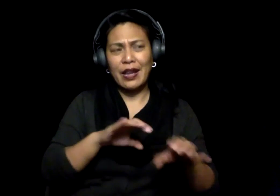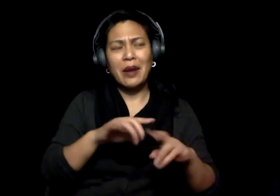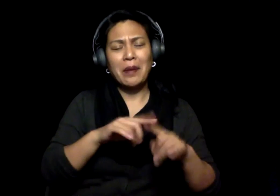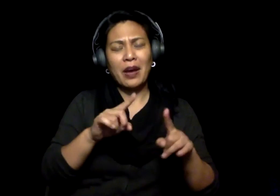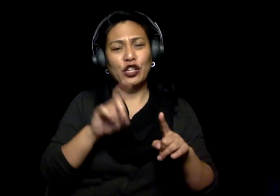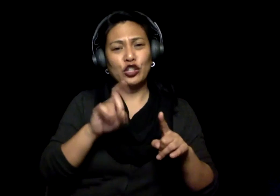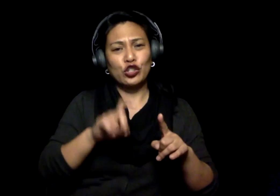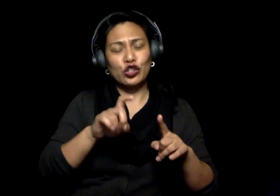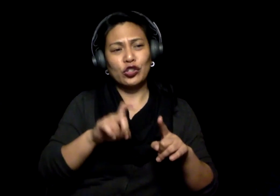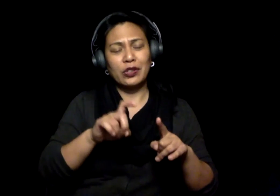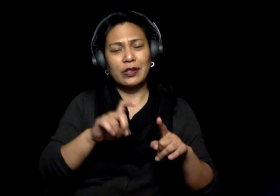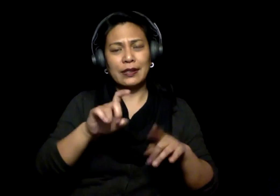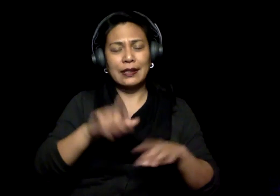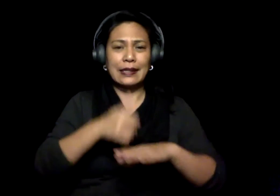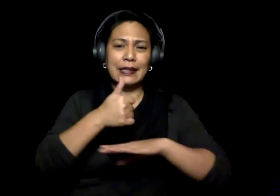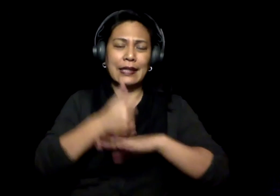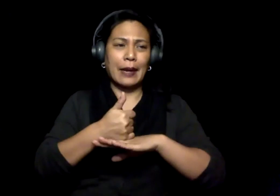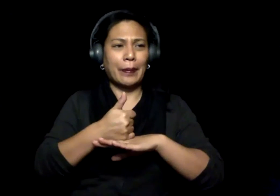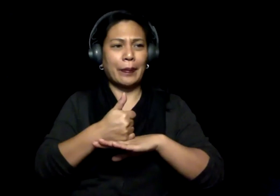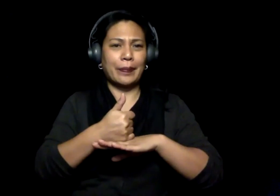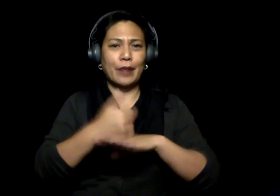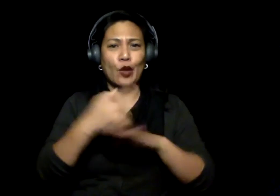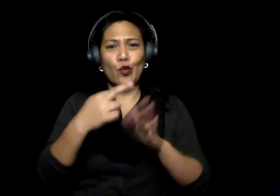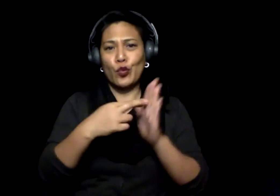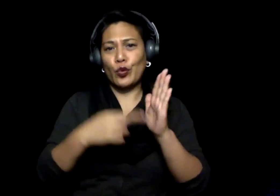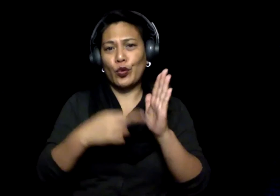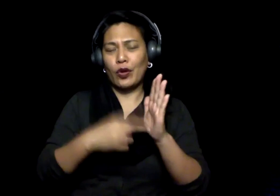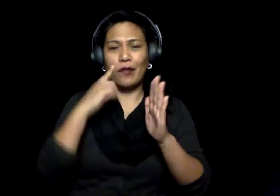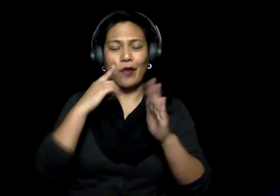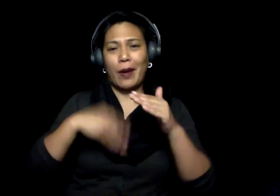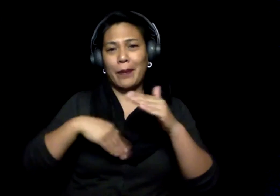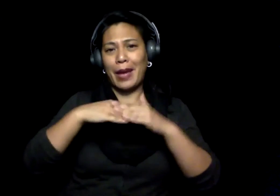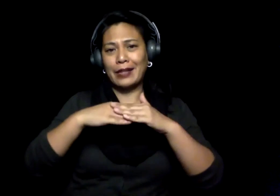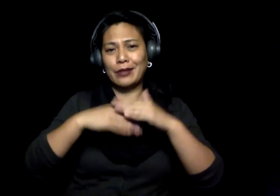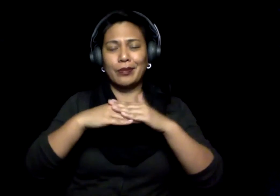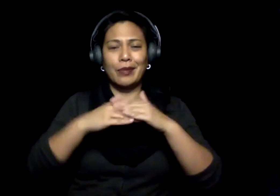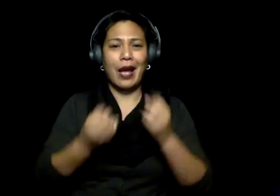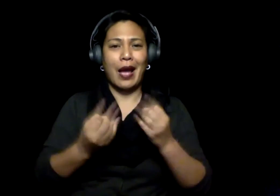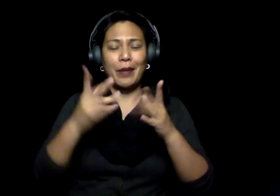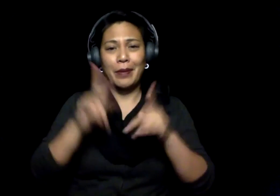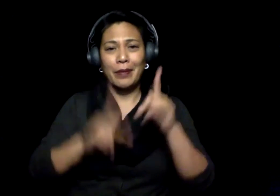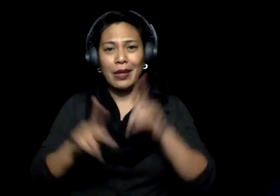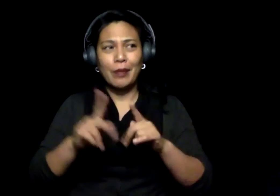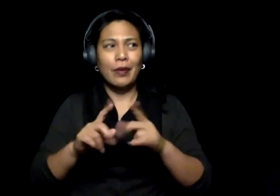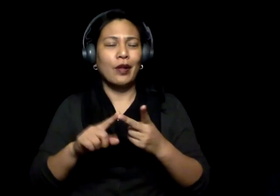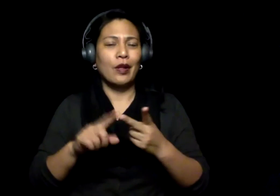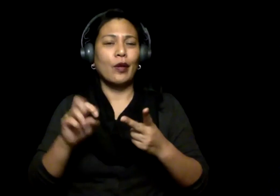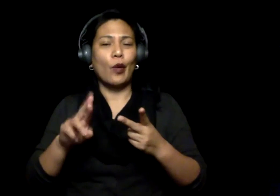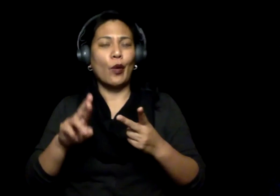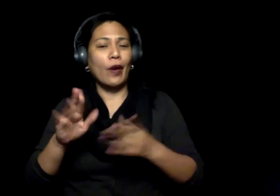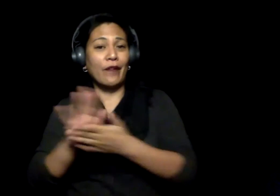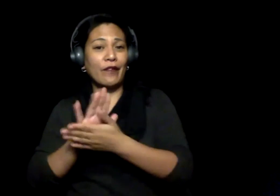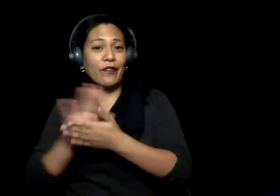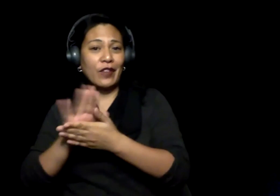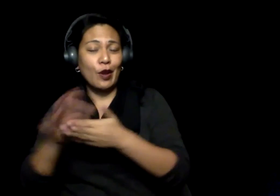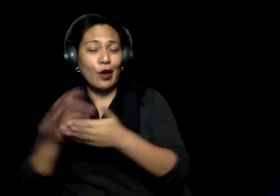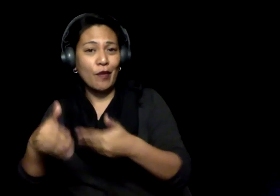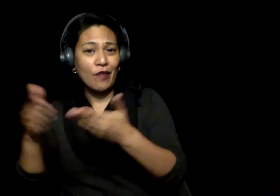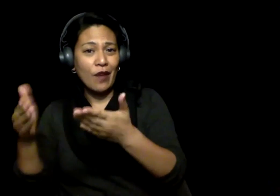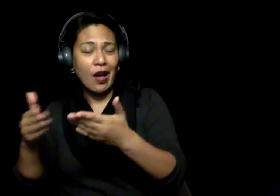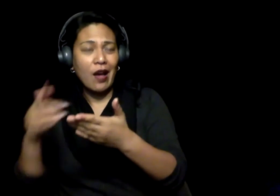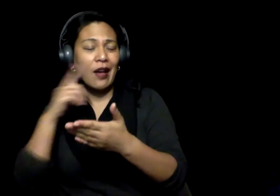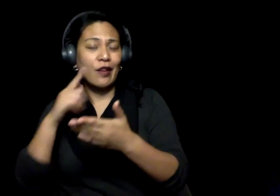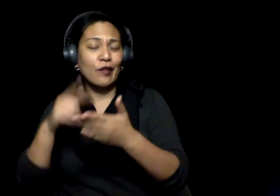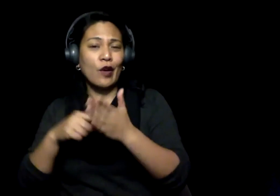you know, the maximum protocols, and then make sure that there's video that people can enjoy maybe in a loop in